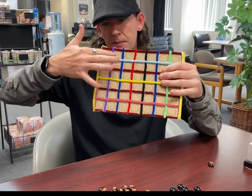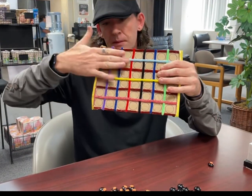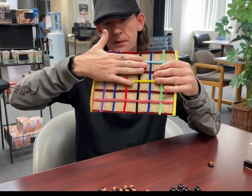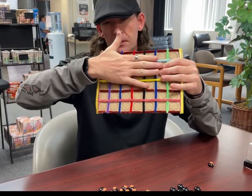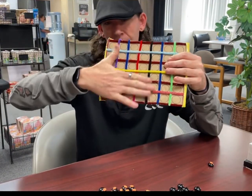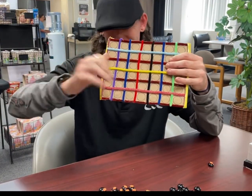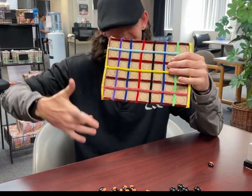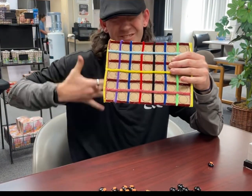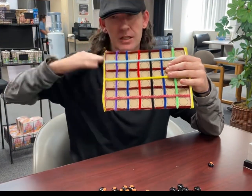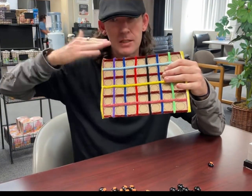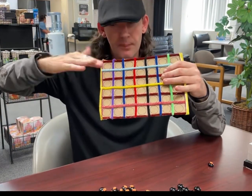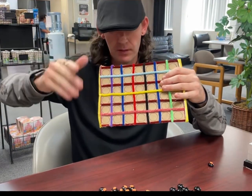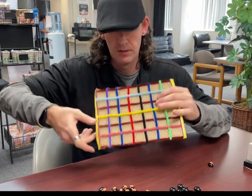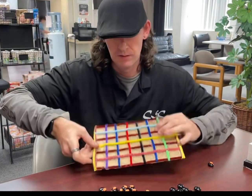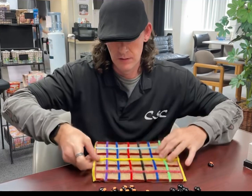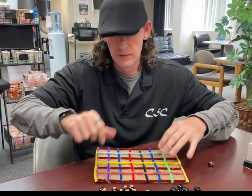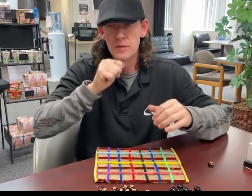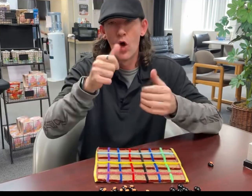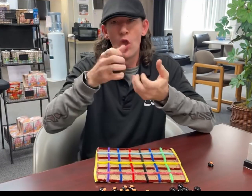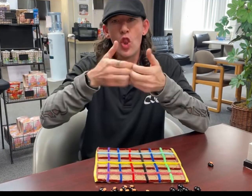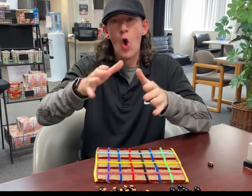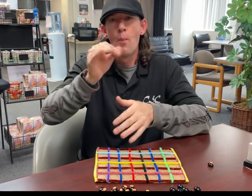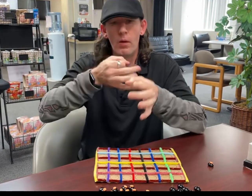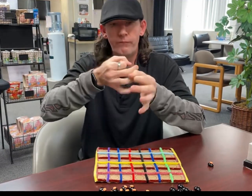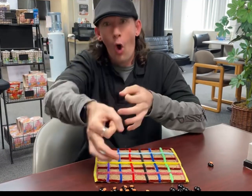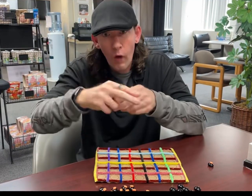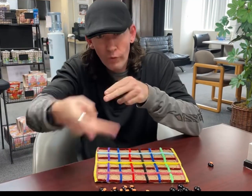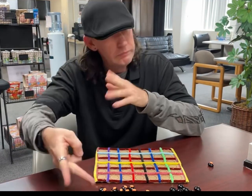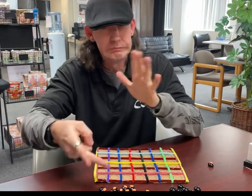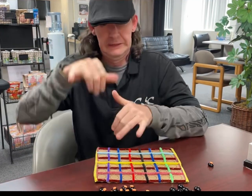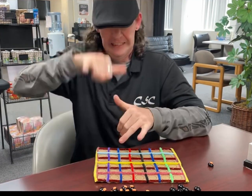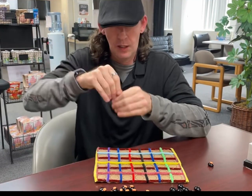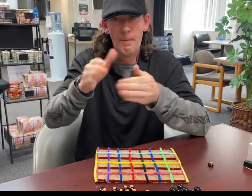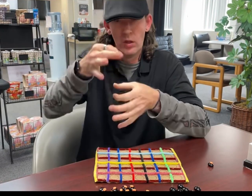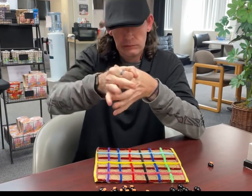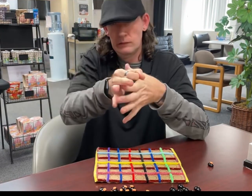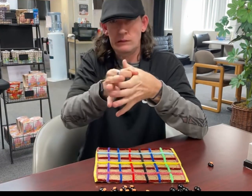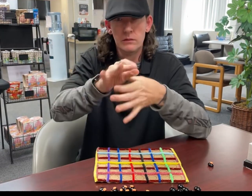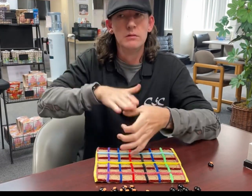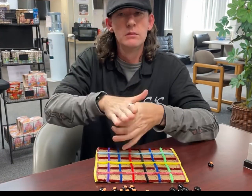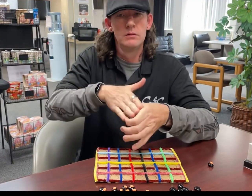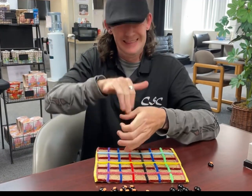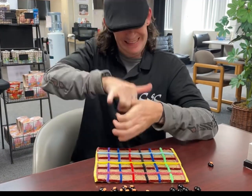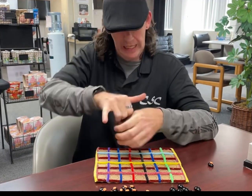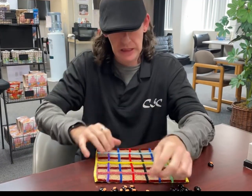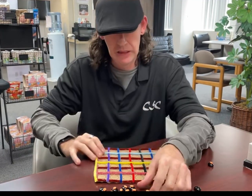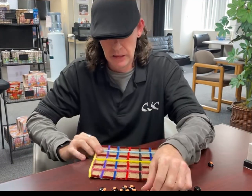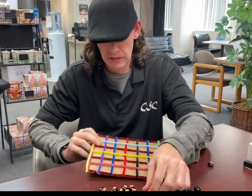squares where the pieces go. They can feel the bumps. And the pipe cleaners here hold the pieces in